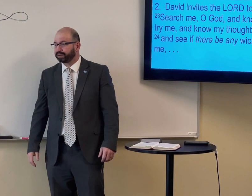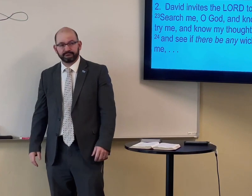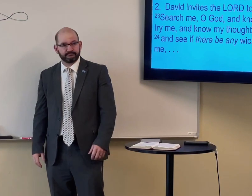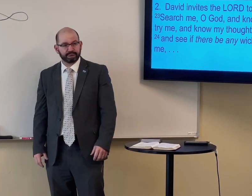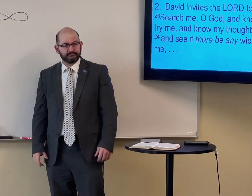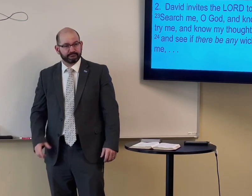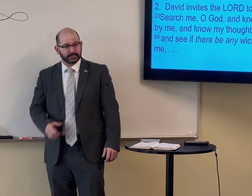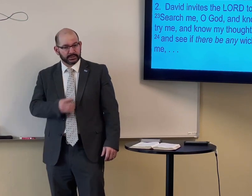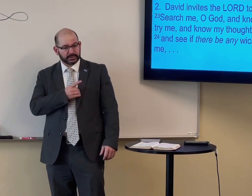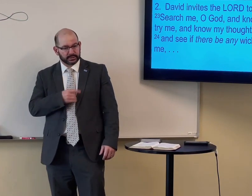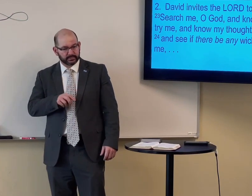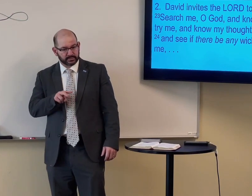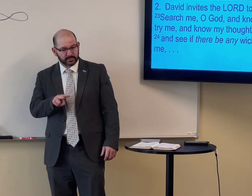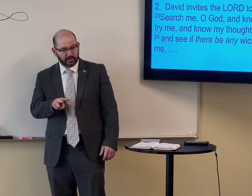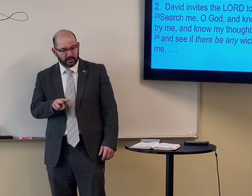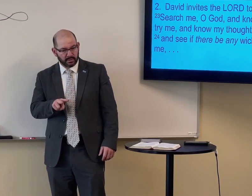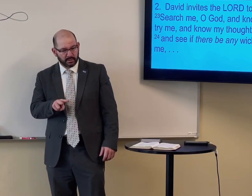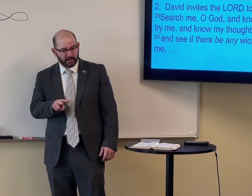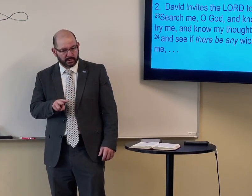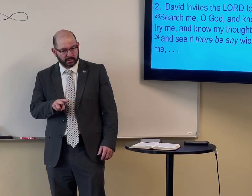But he didn't. David looked,